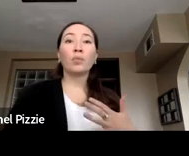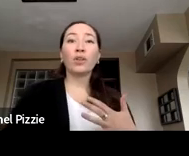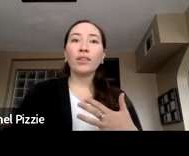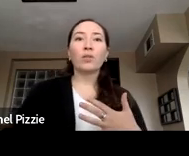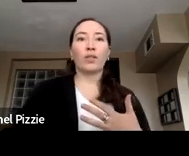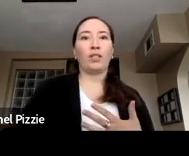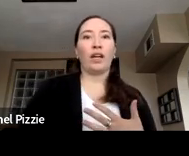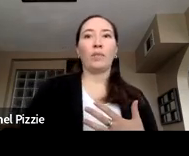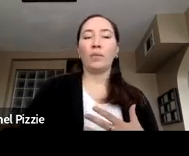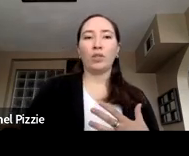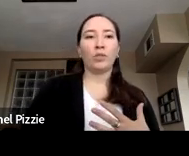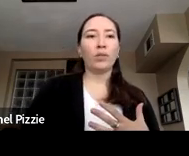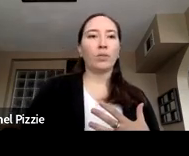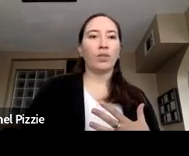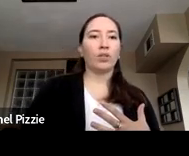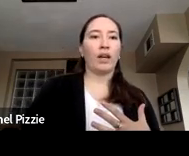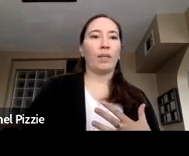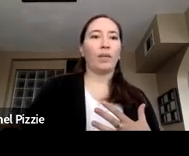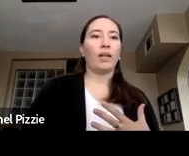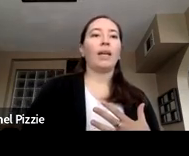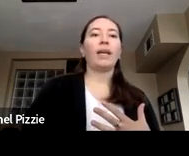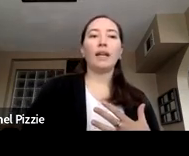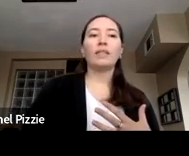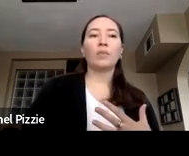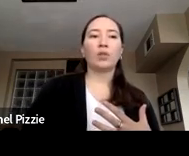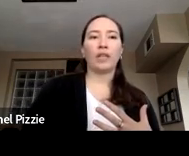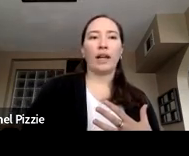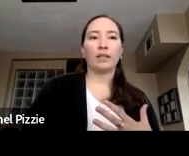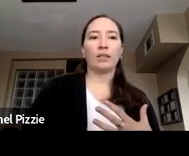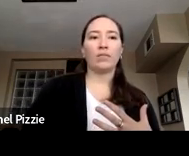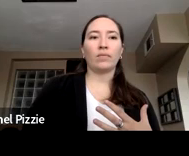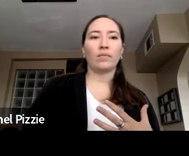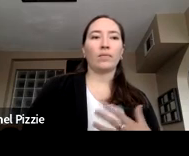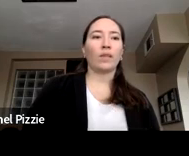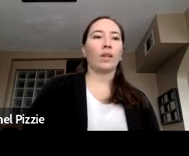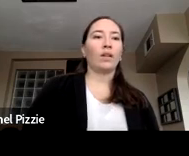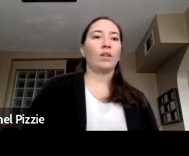Similar to the previous question type, the multiple choice question type, it has similar settings.